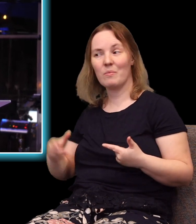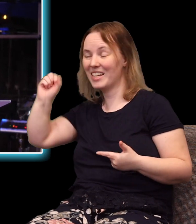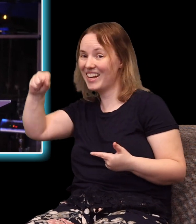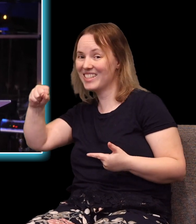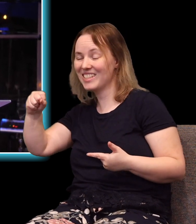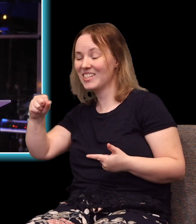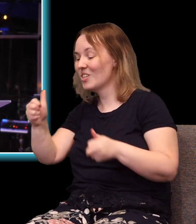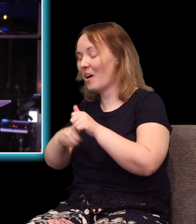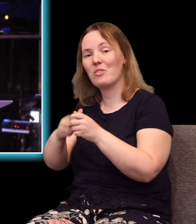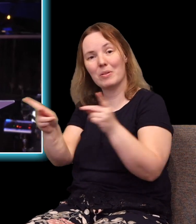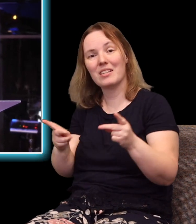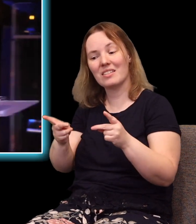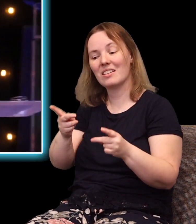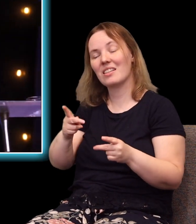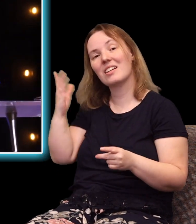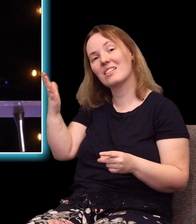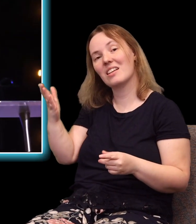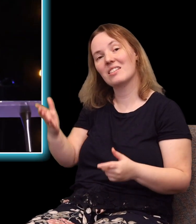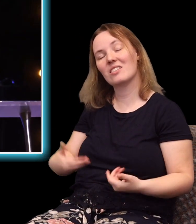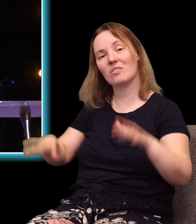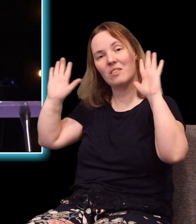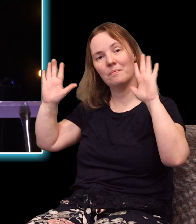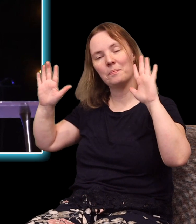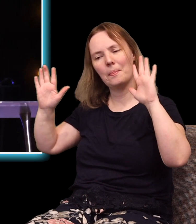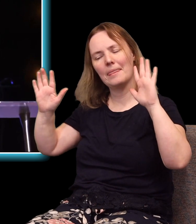to him. You see, it's the difference